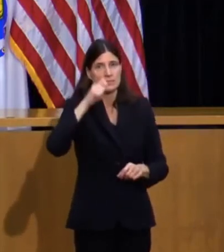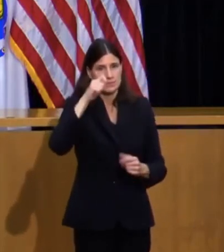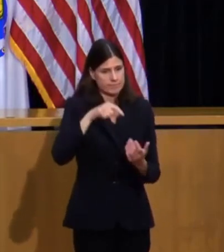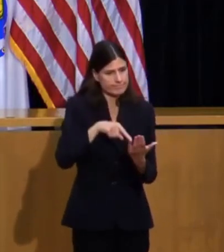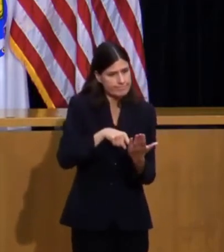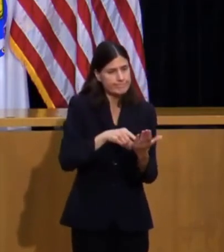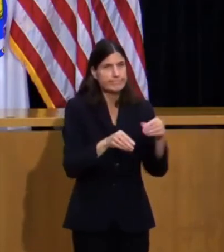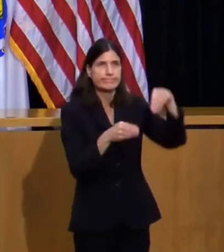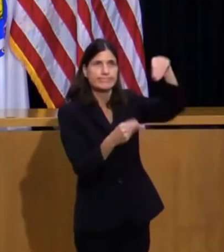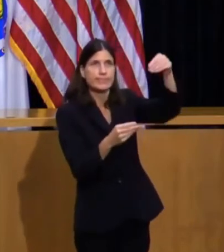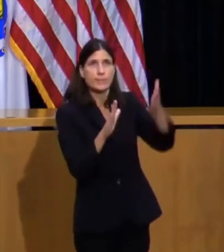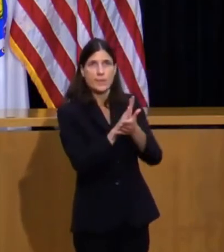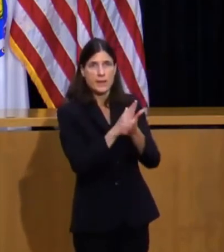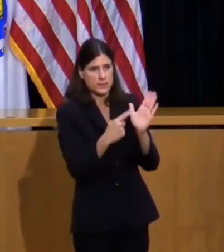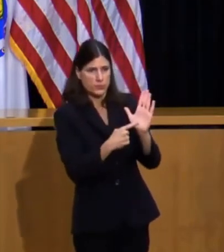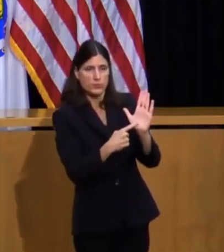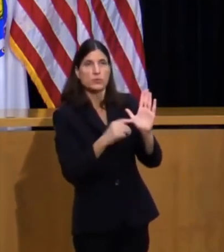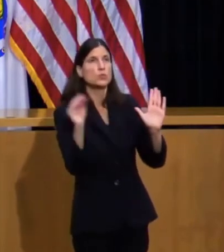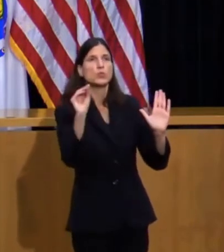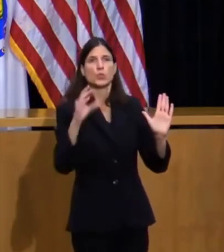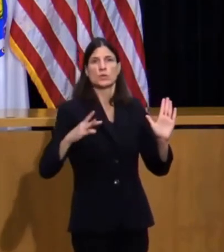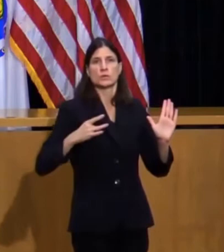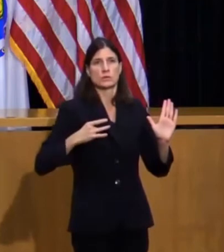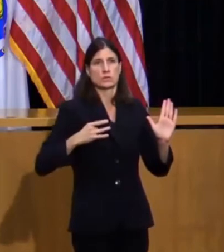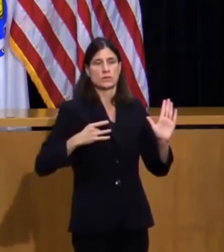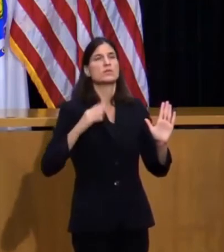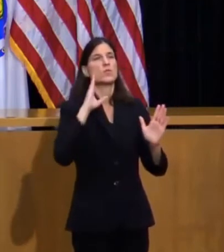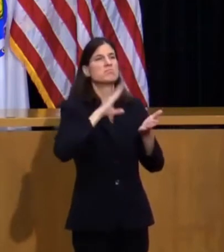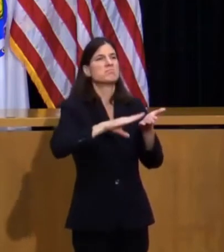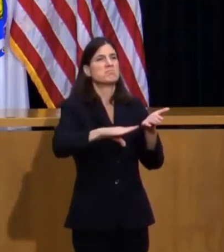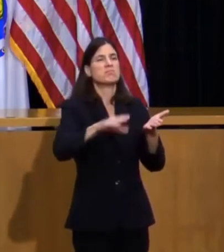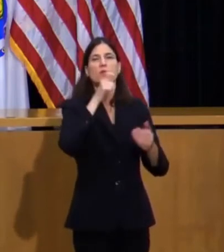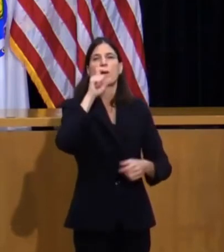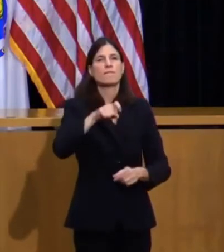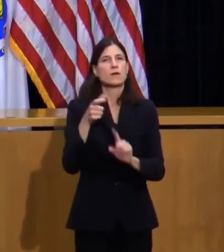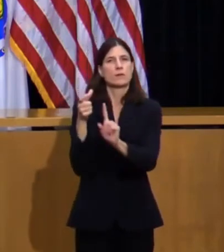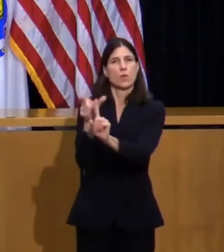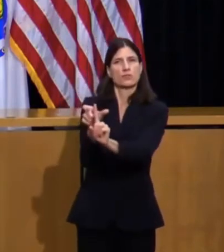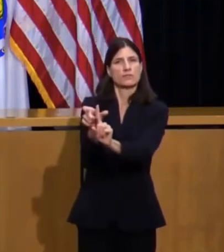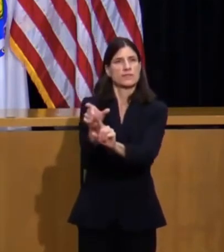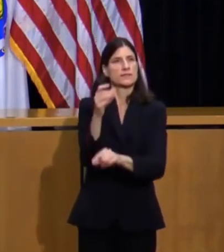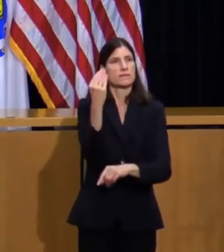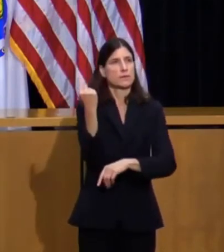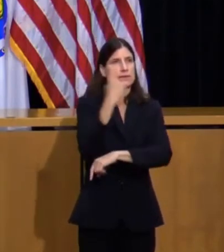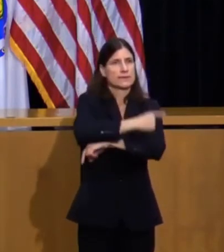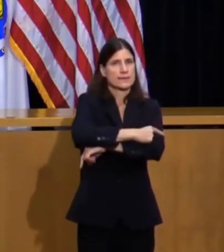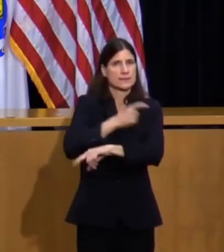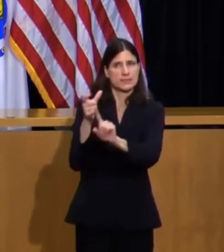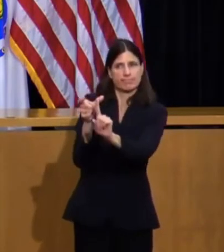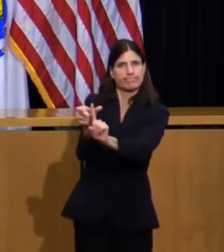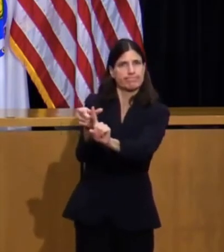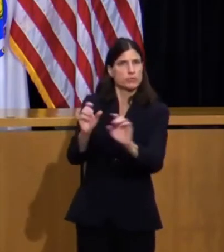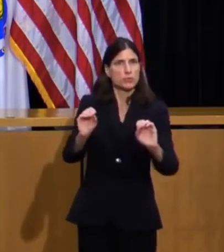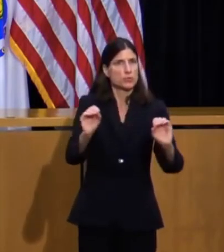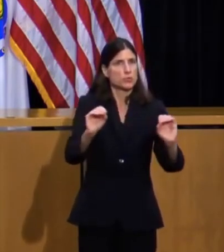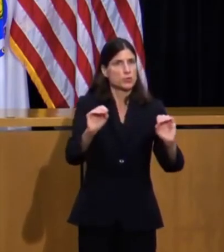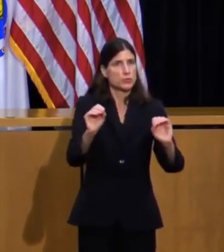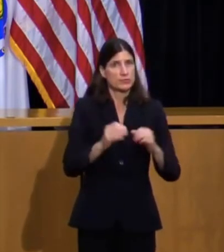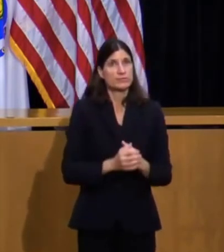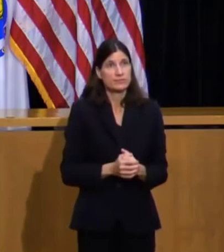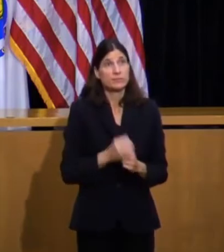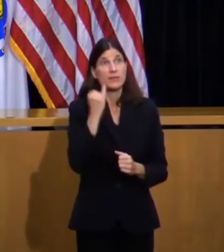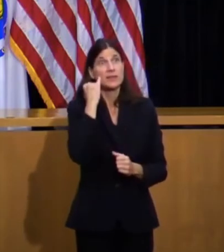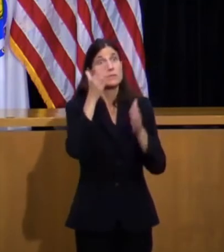residents that are returning from out of state from high-risk states. Those who don't comply can be fined up to $500 per